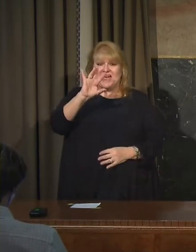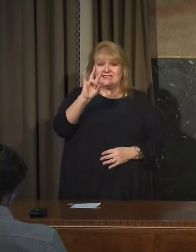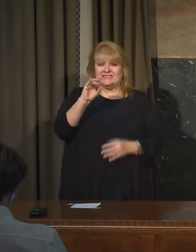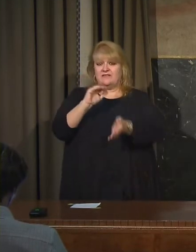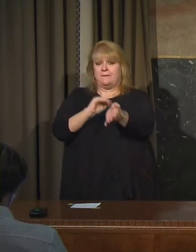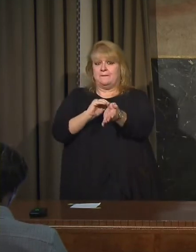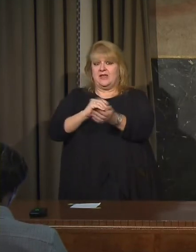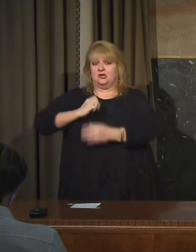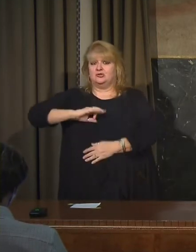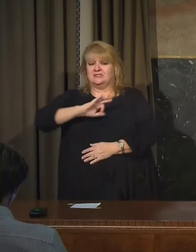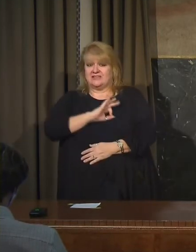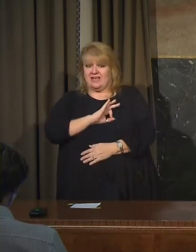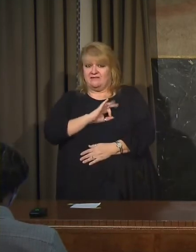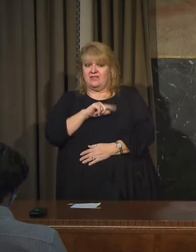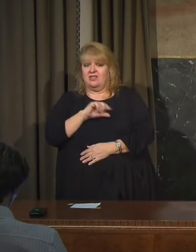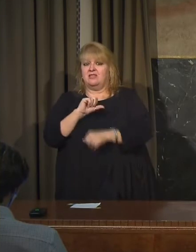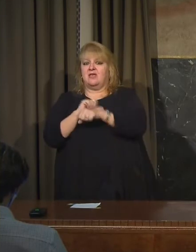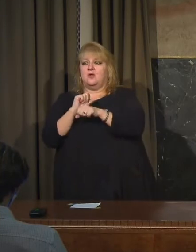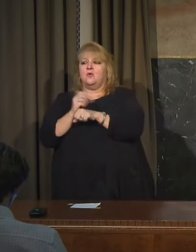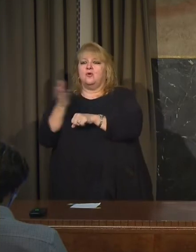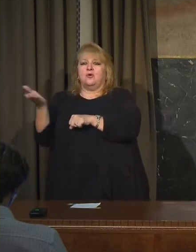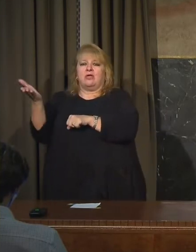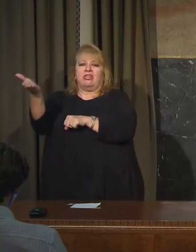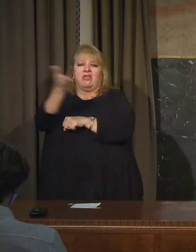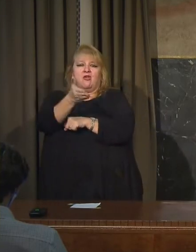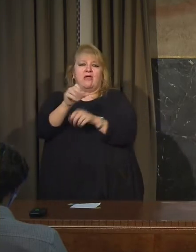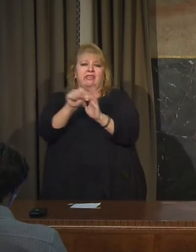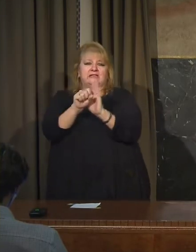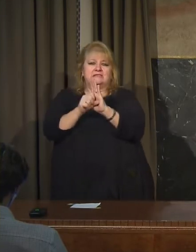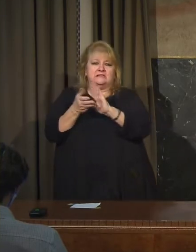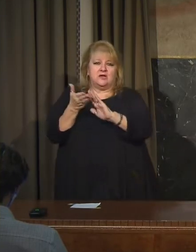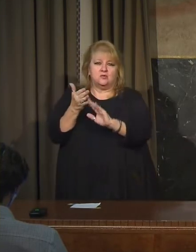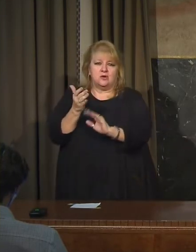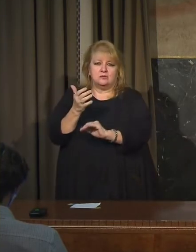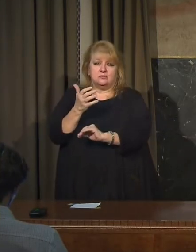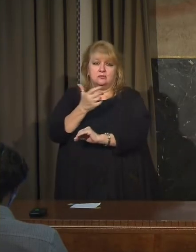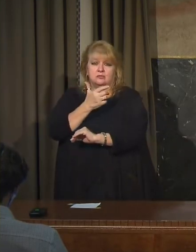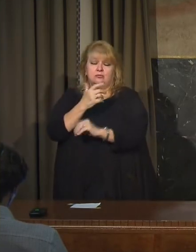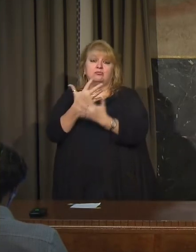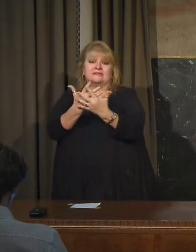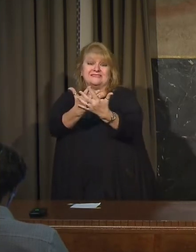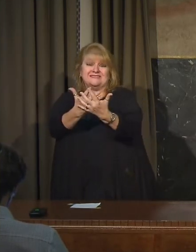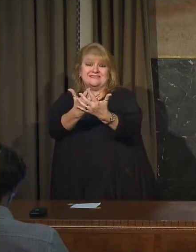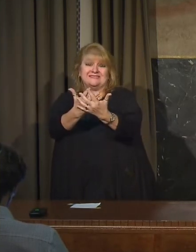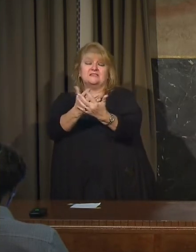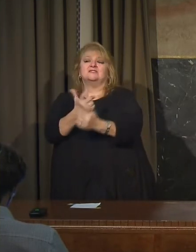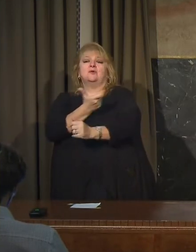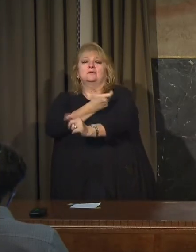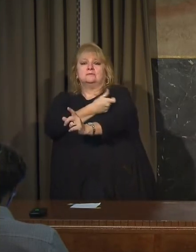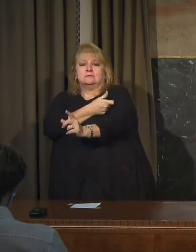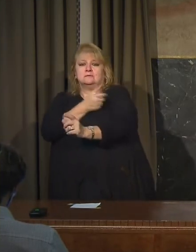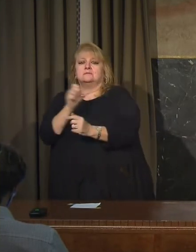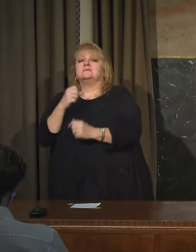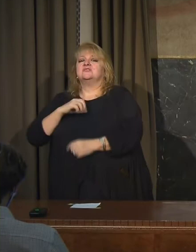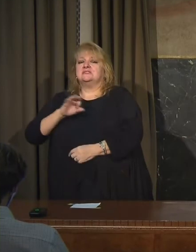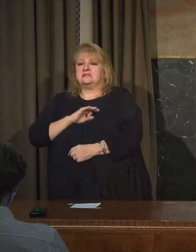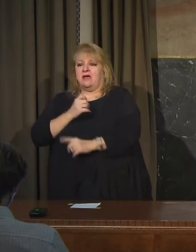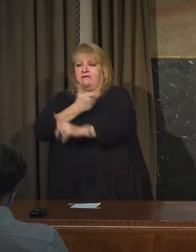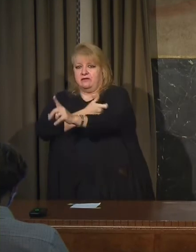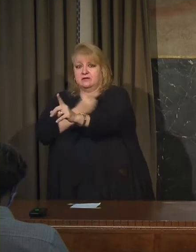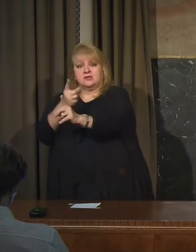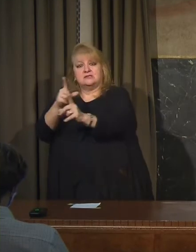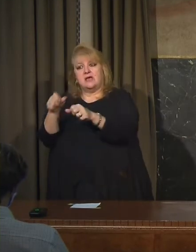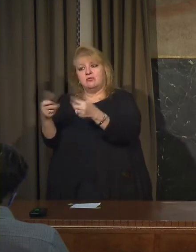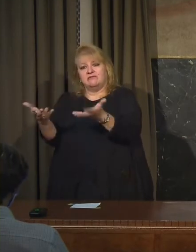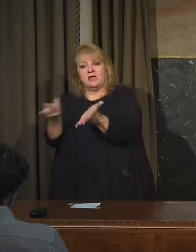the prisoners. At the state-run prisons. So this protects the staff who are critical to providing health care for